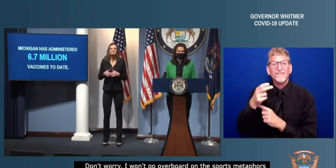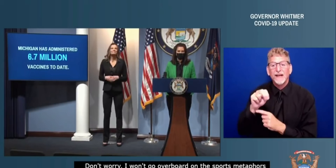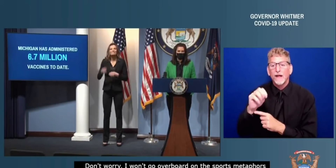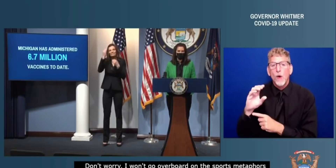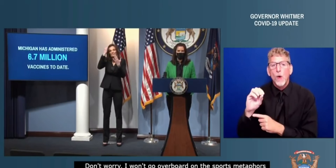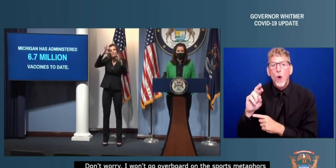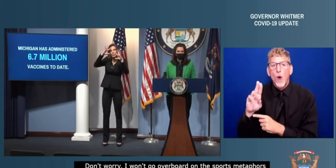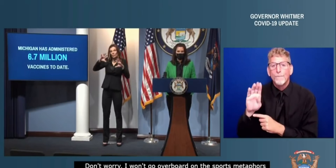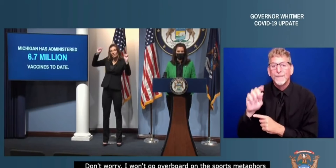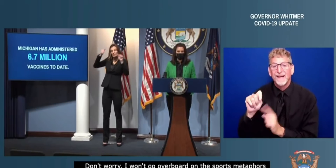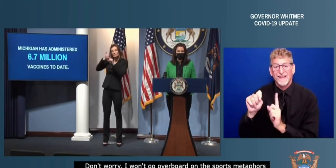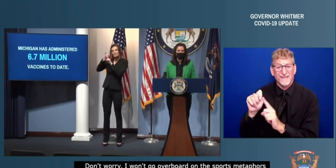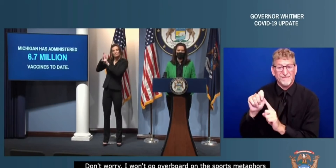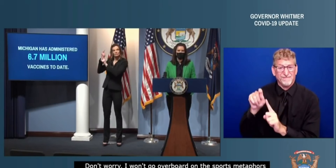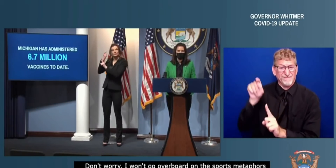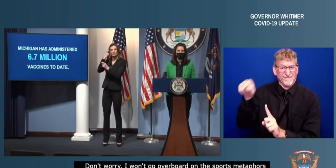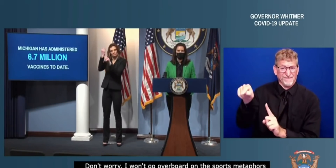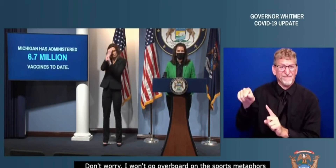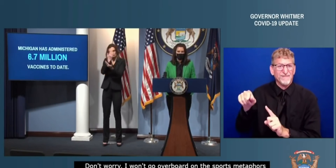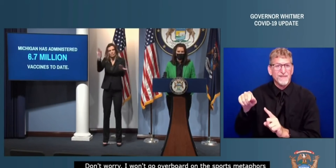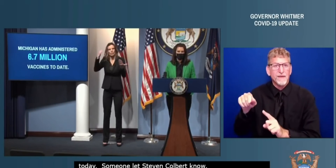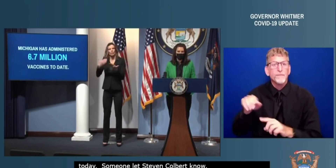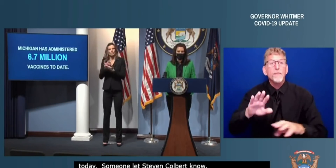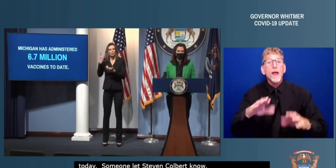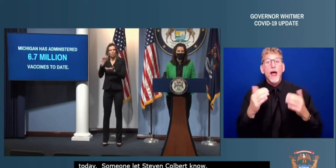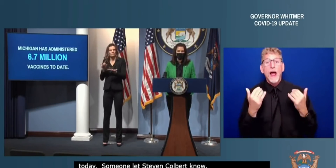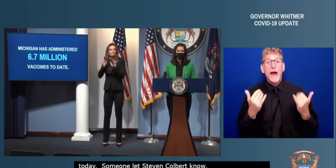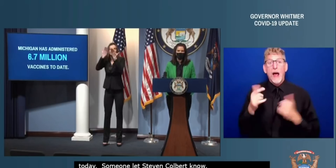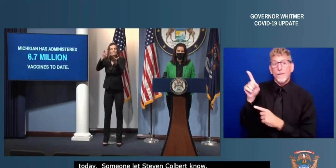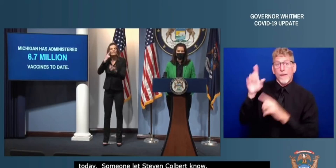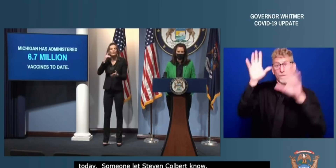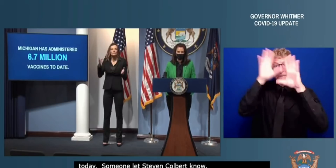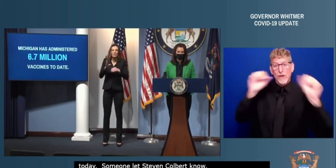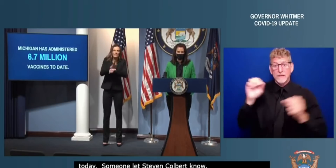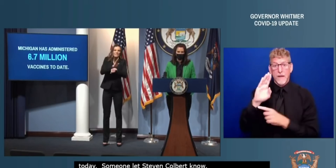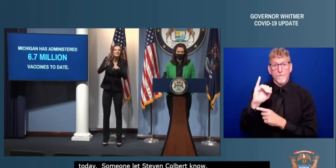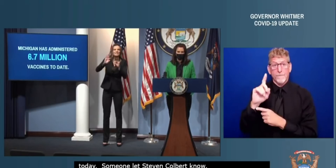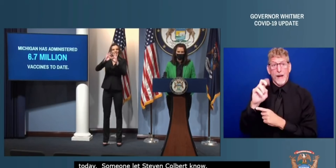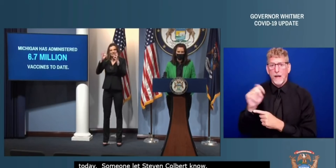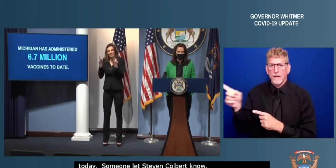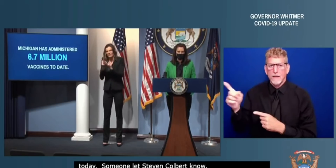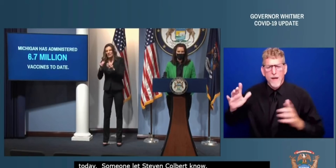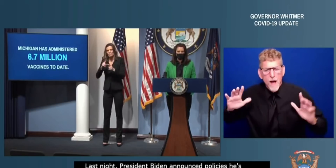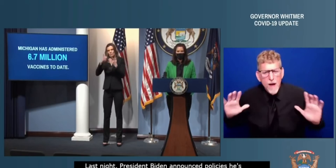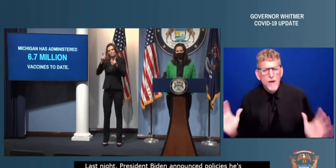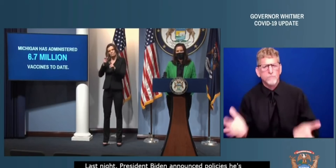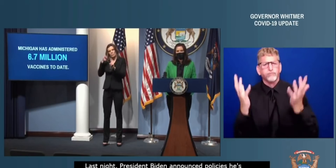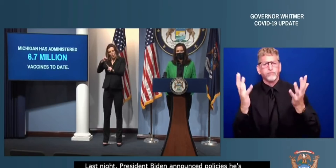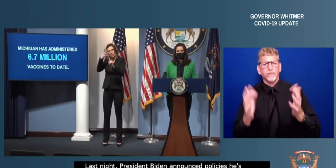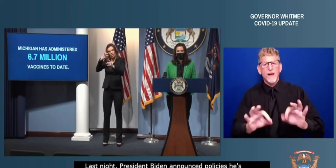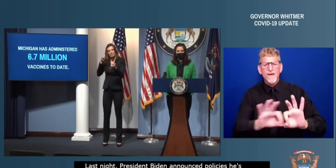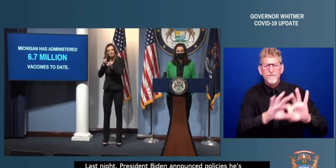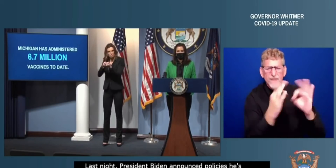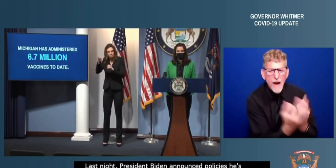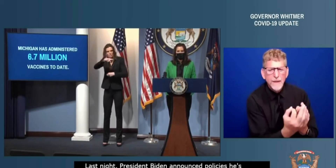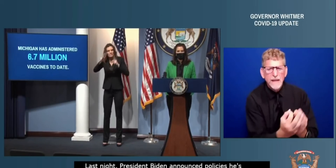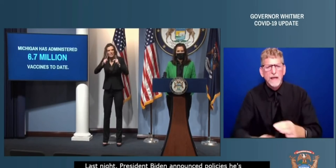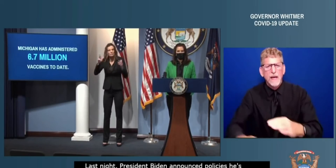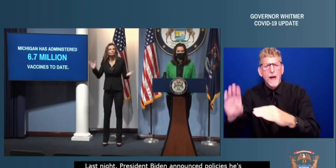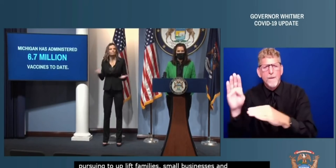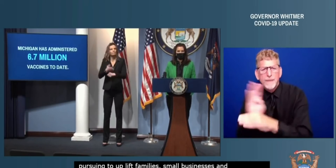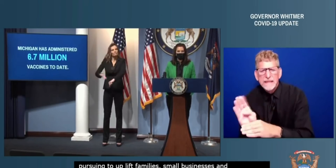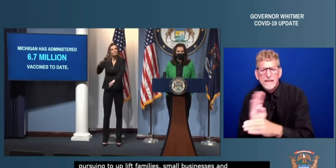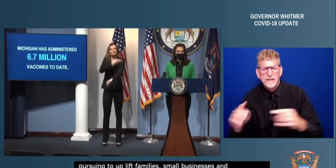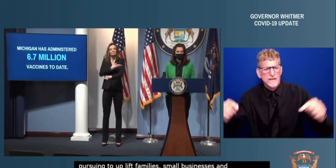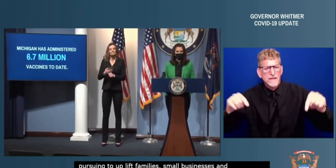uplift families, small businesses, and communities across the country as we build back better from the pandemic. His agenda so far has centered